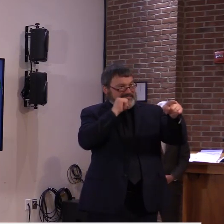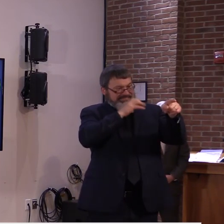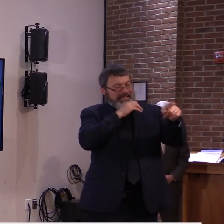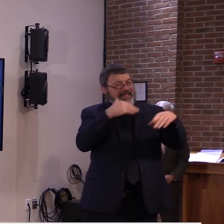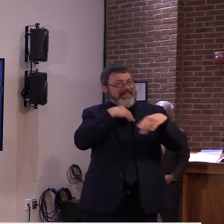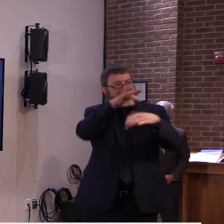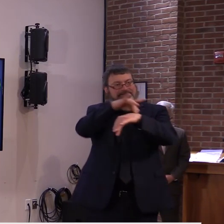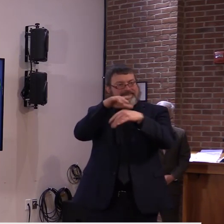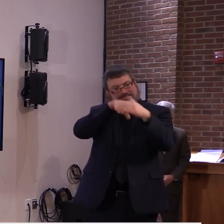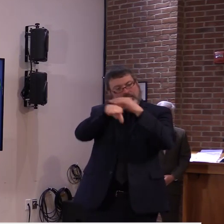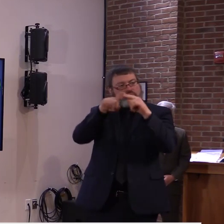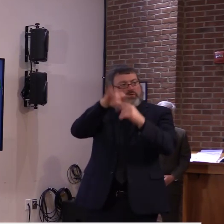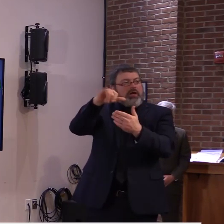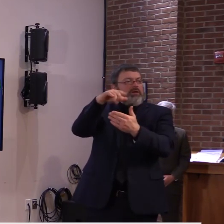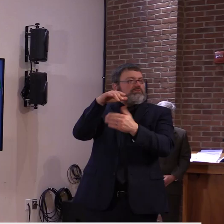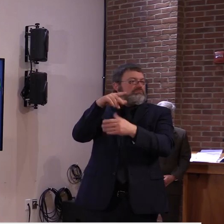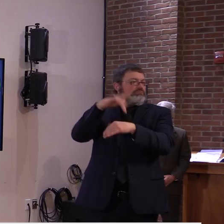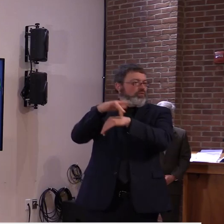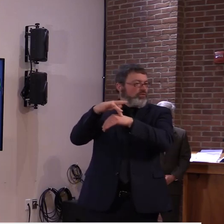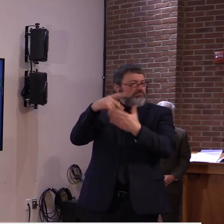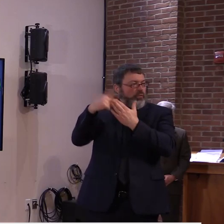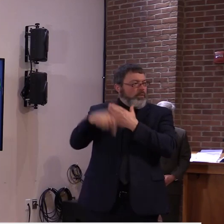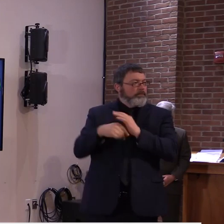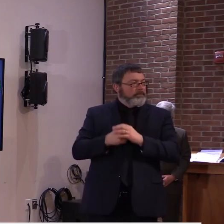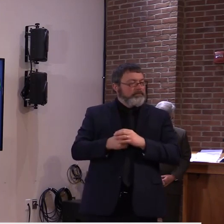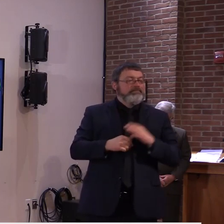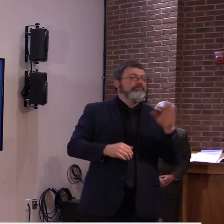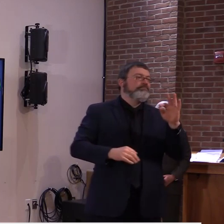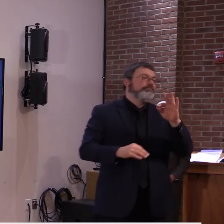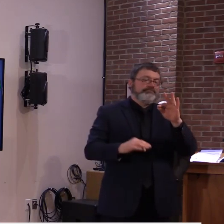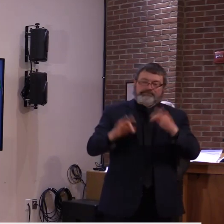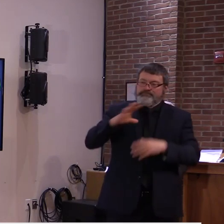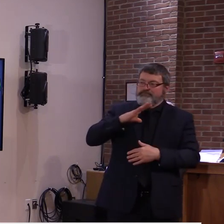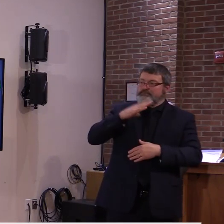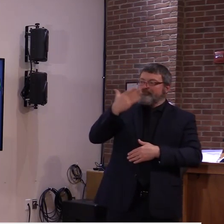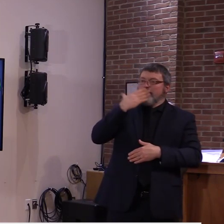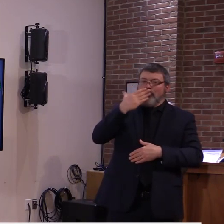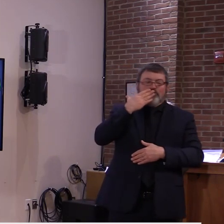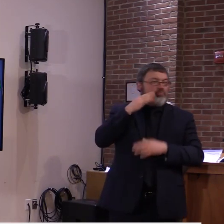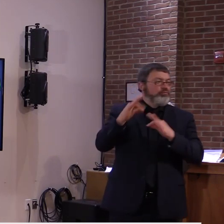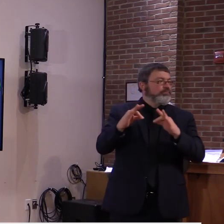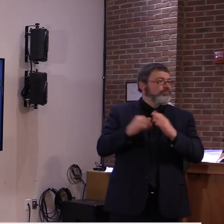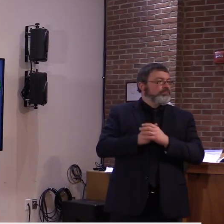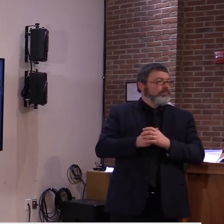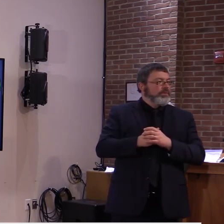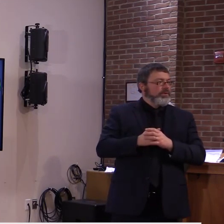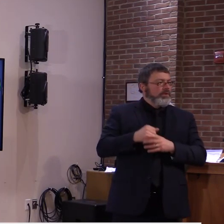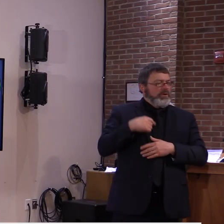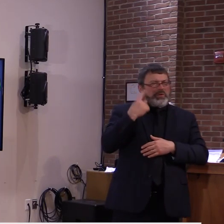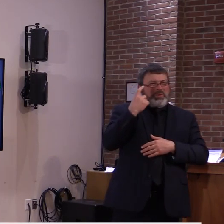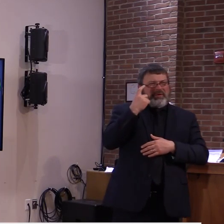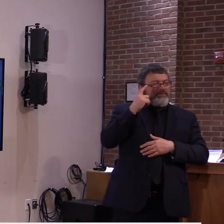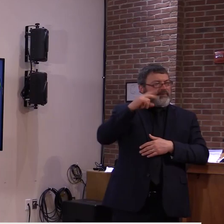have clinicians that are doing outreach in the communities, outreach specifically focused on our older Vermonters to ensure that they have access